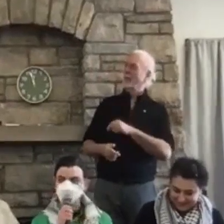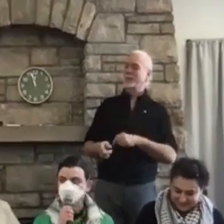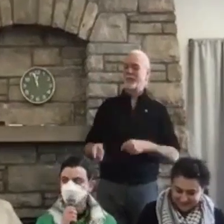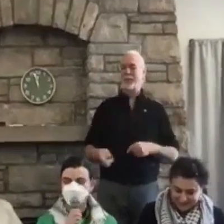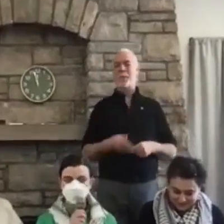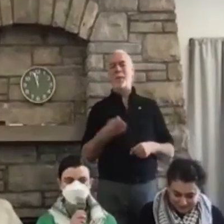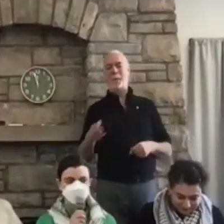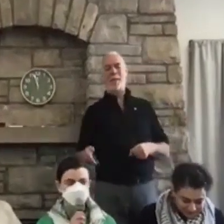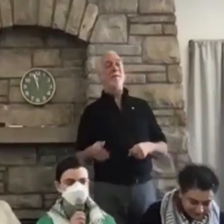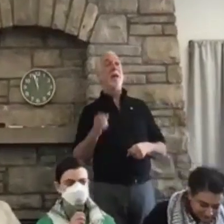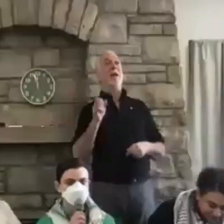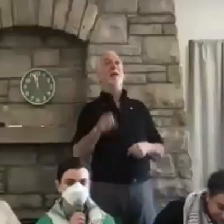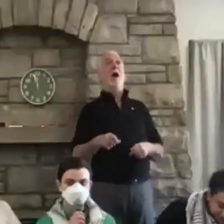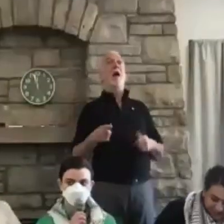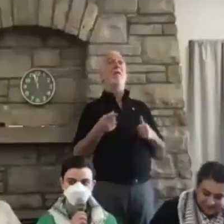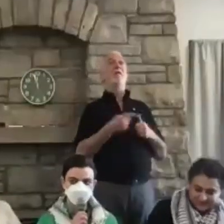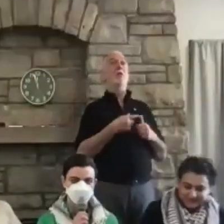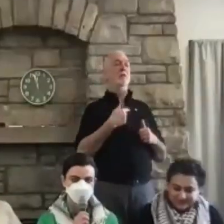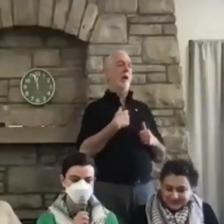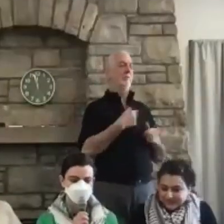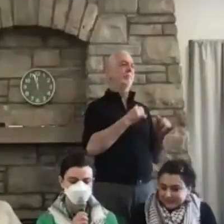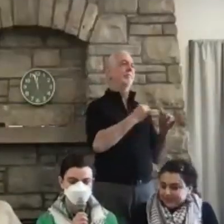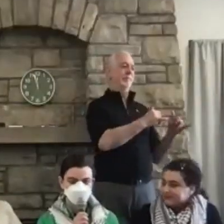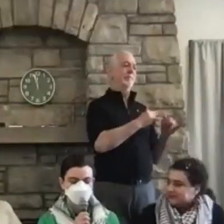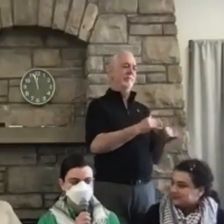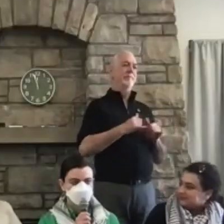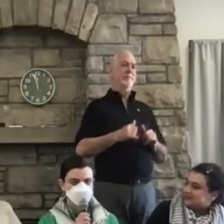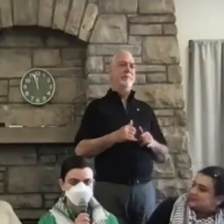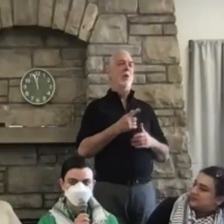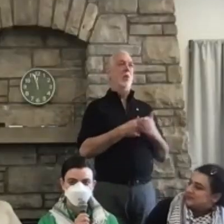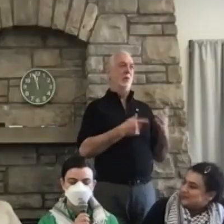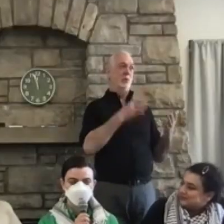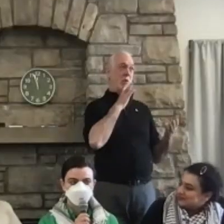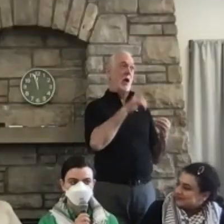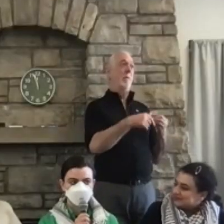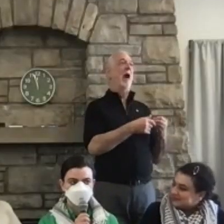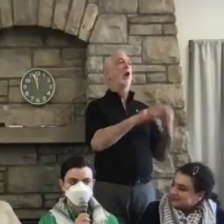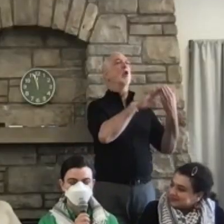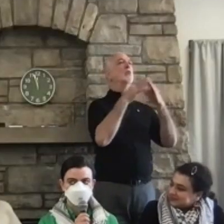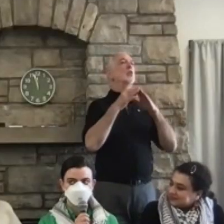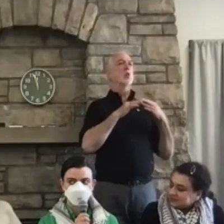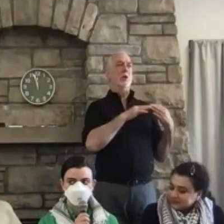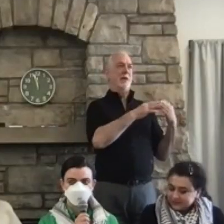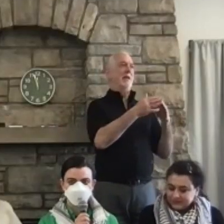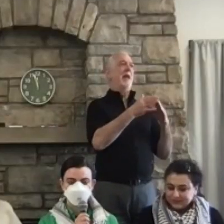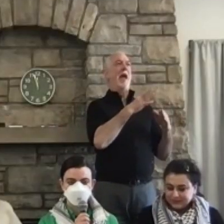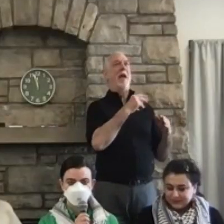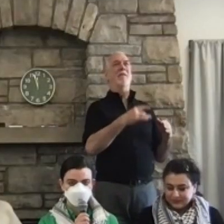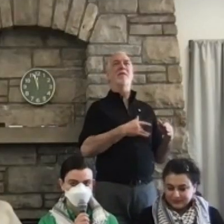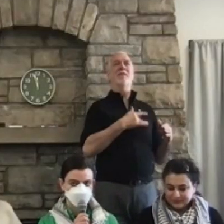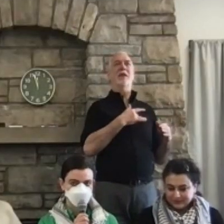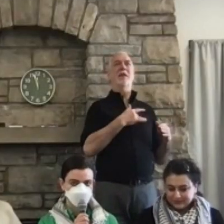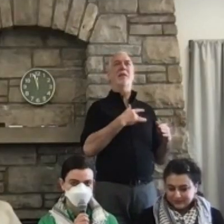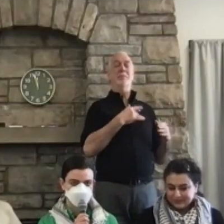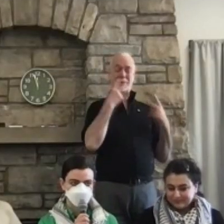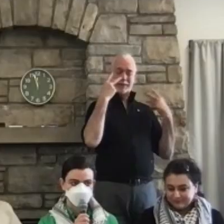Yeah, so I guess first I'd like to echo what everyone else has said about the importance of community and feeling